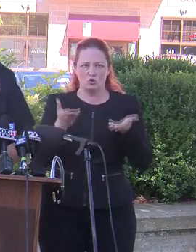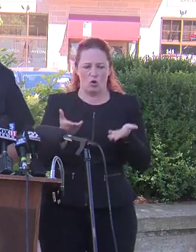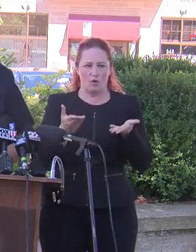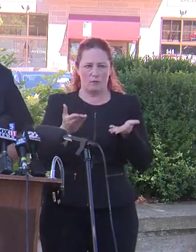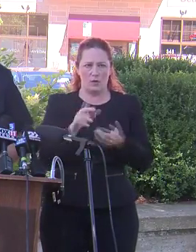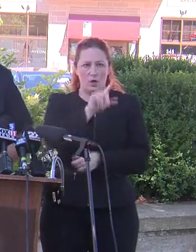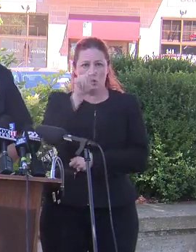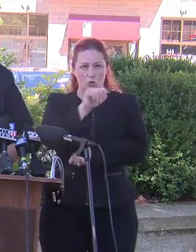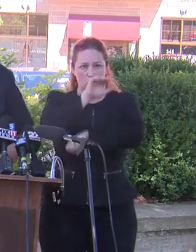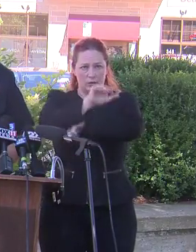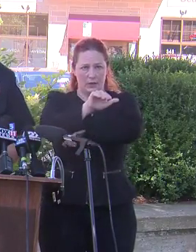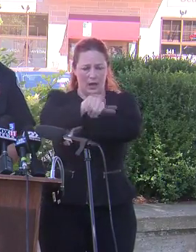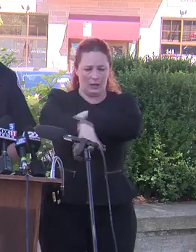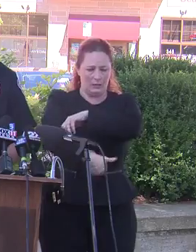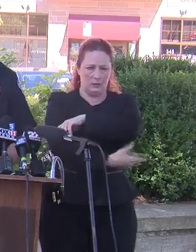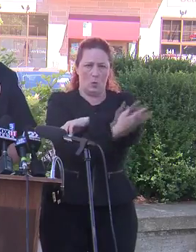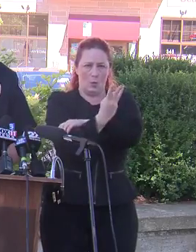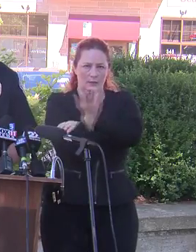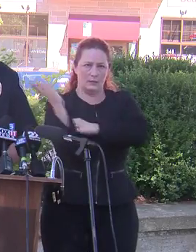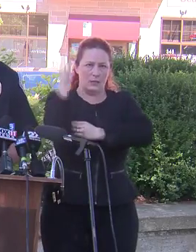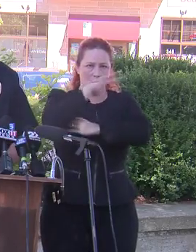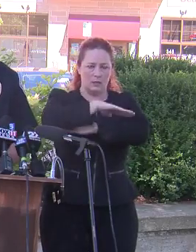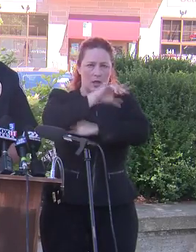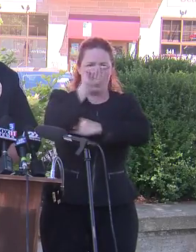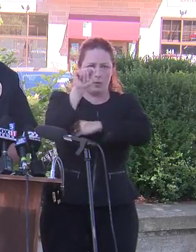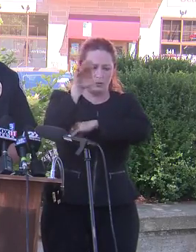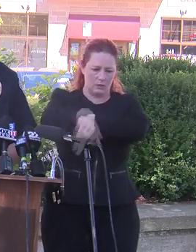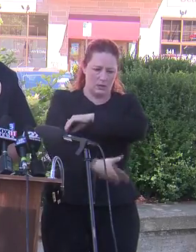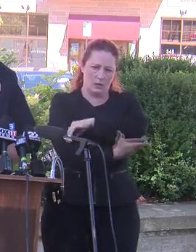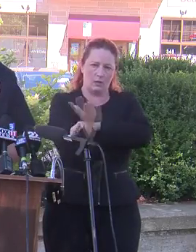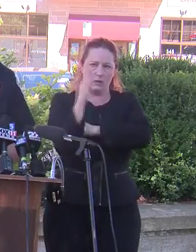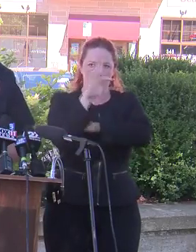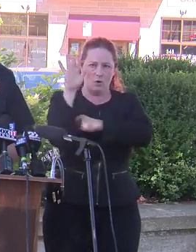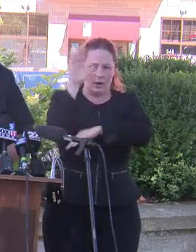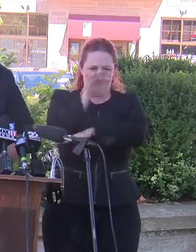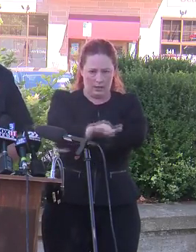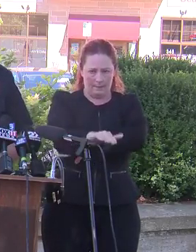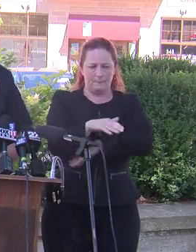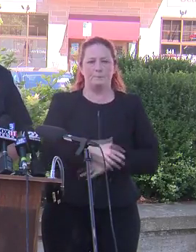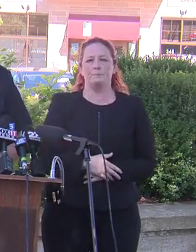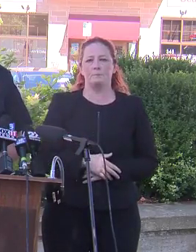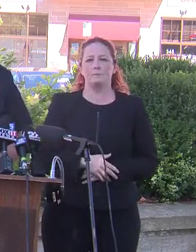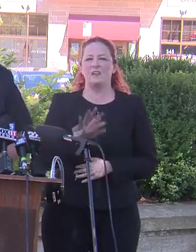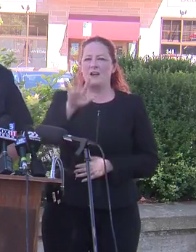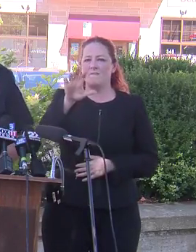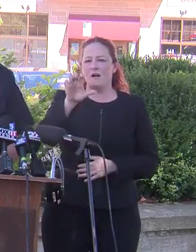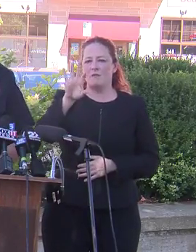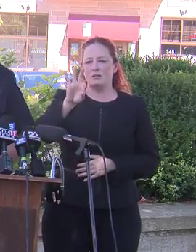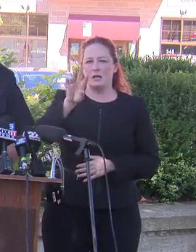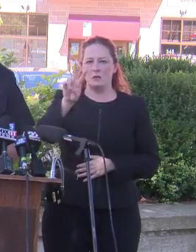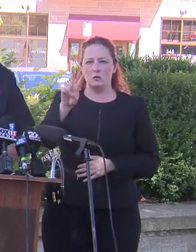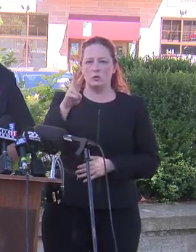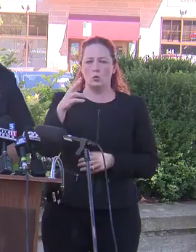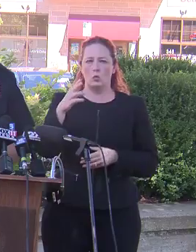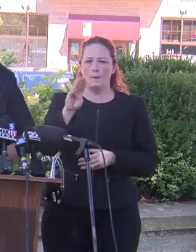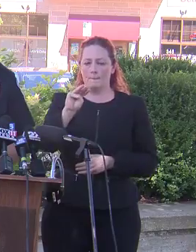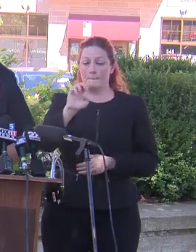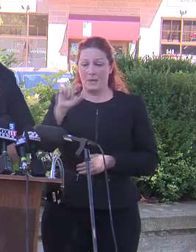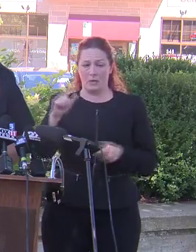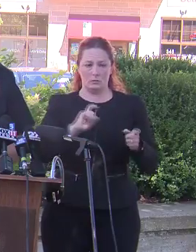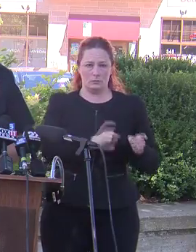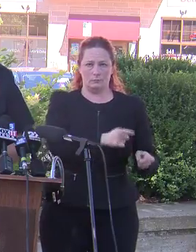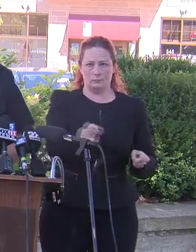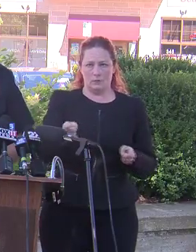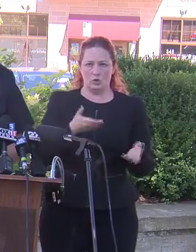would be Tuesday night into Wednesday and Thursday and into Friday. 592 meals within the shelter were served.